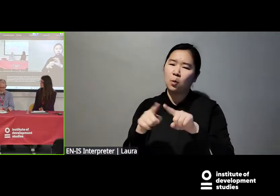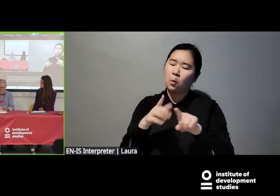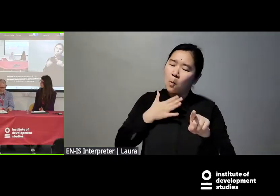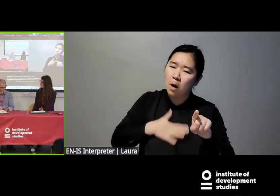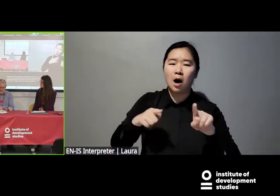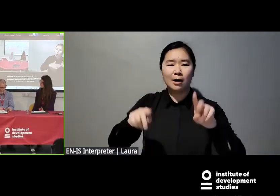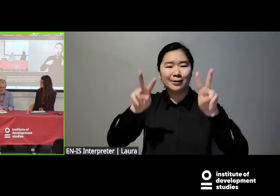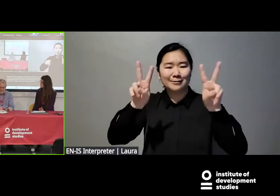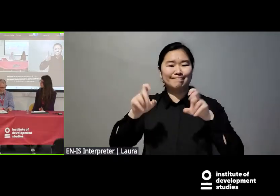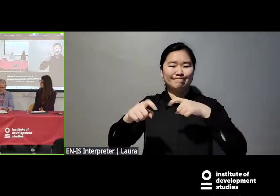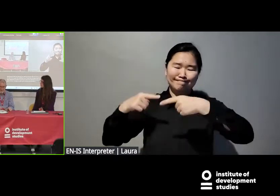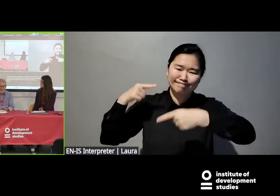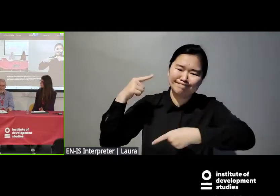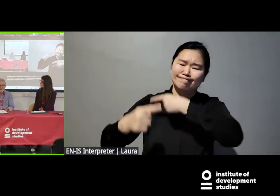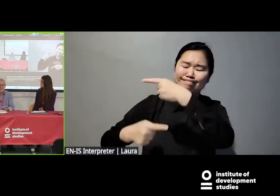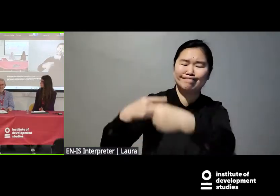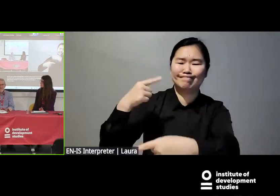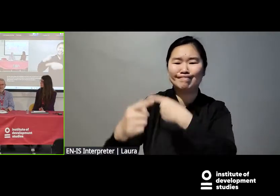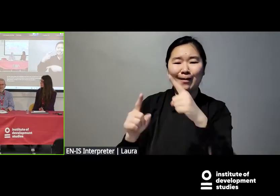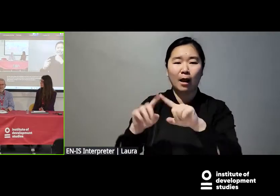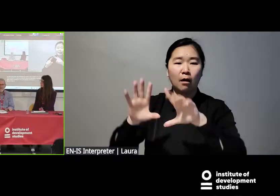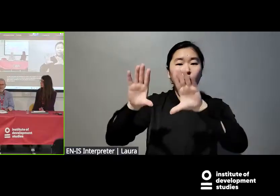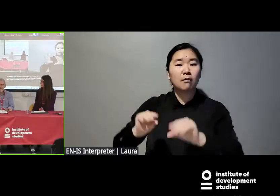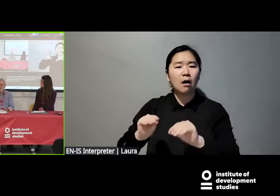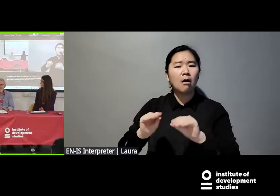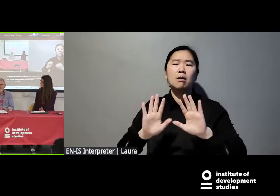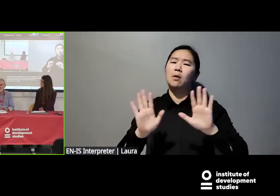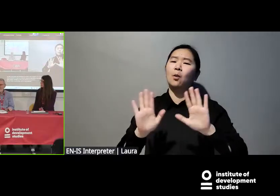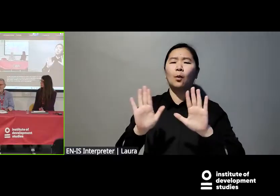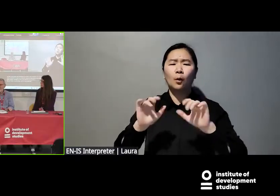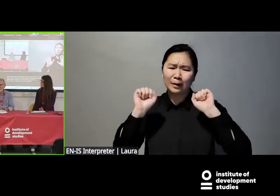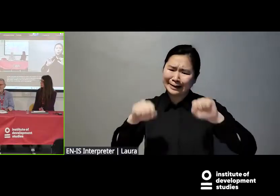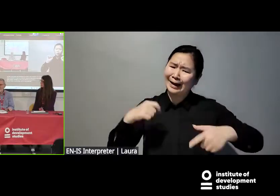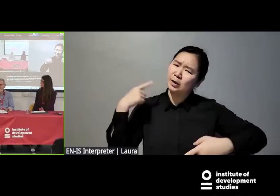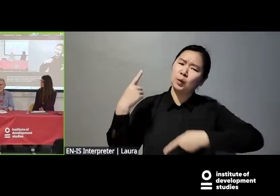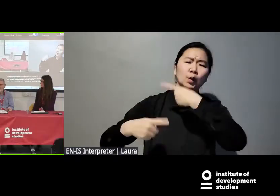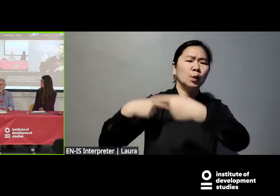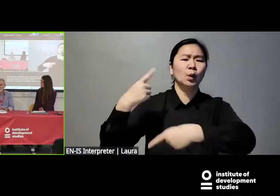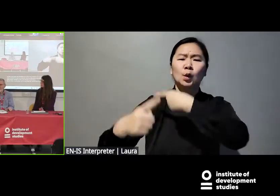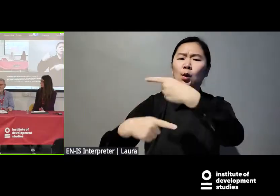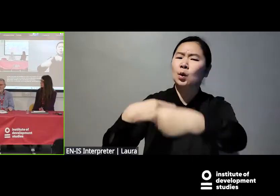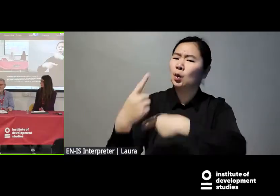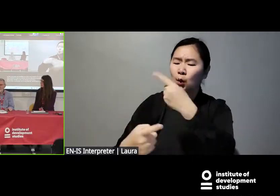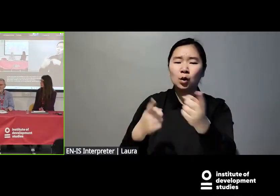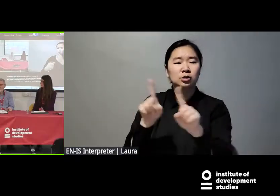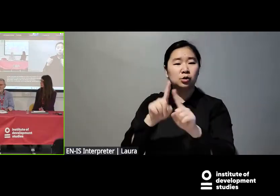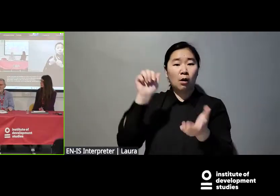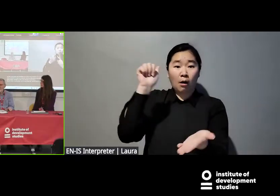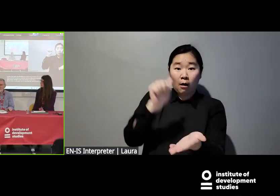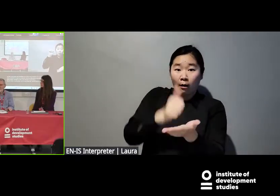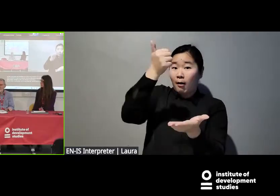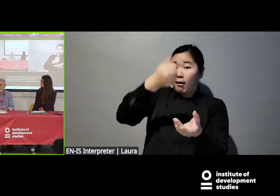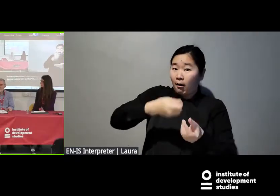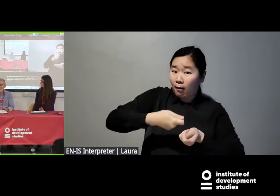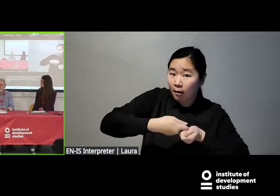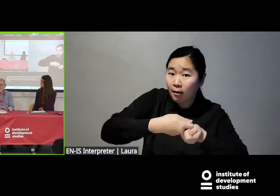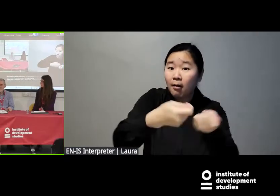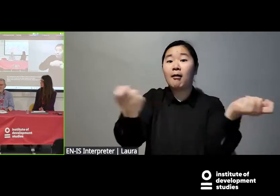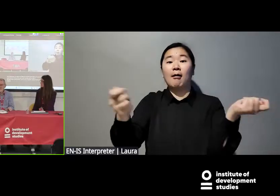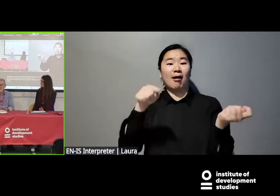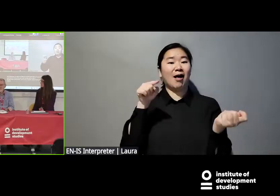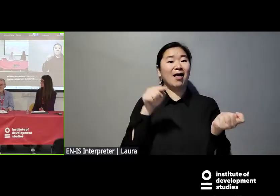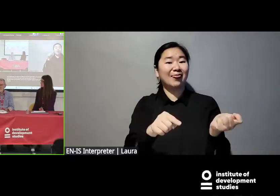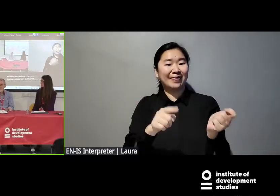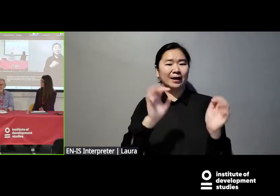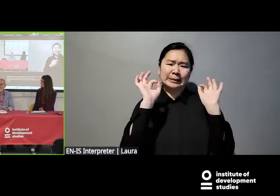each paper was written by a team of authors. And so they were working across organisations, countries, cultures, and also time